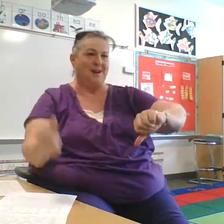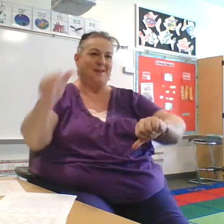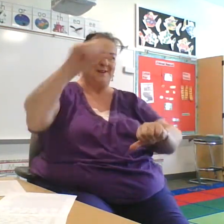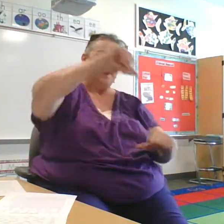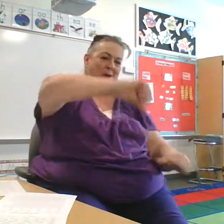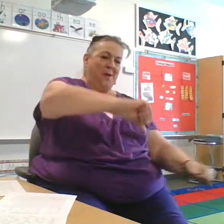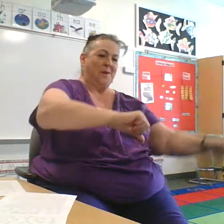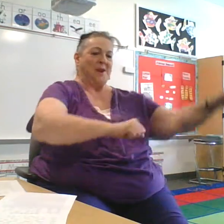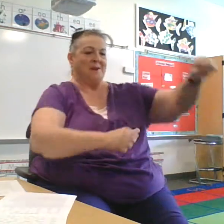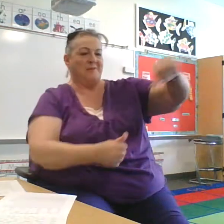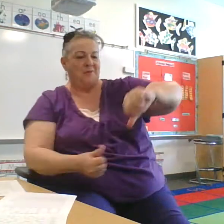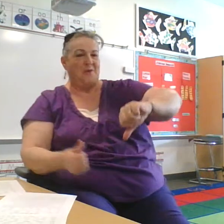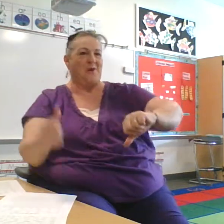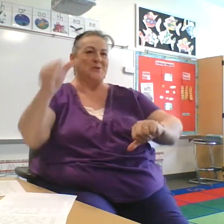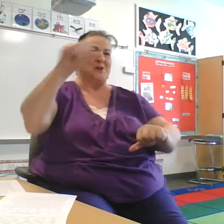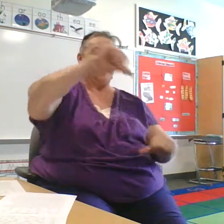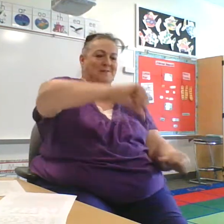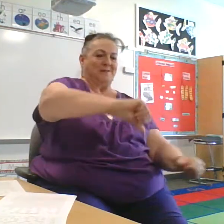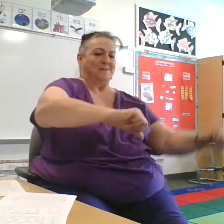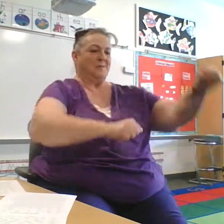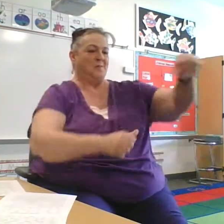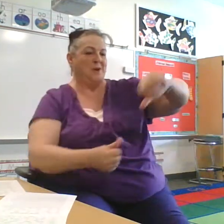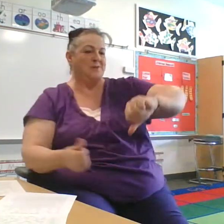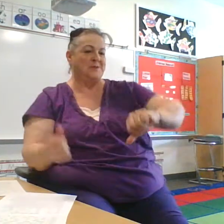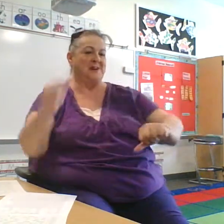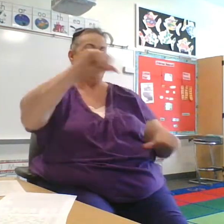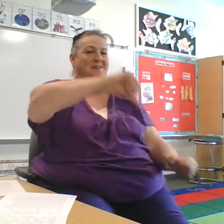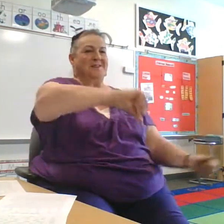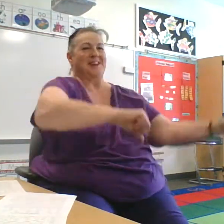and kind of alternate. Weird science.